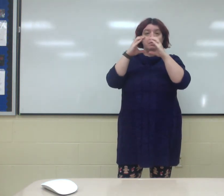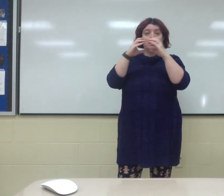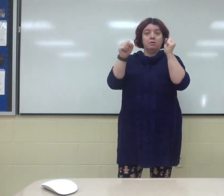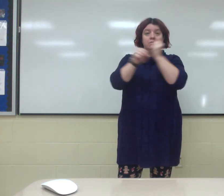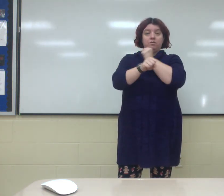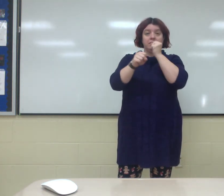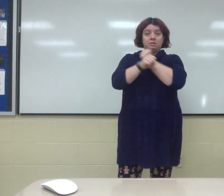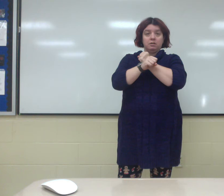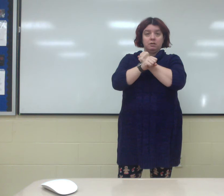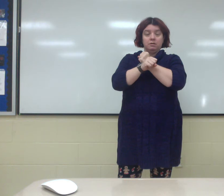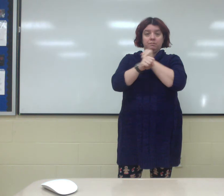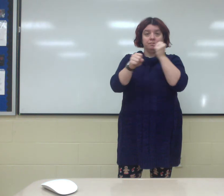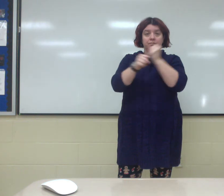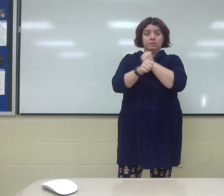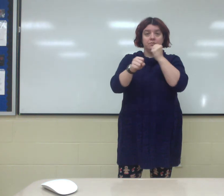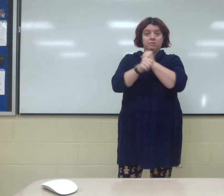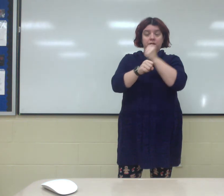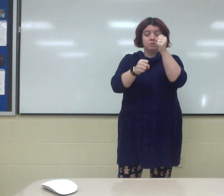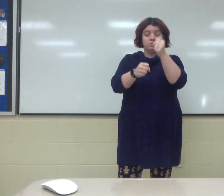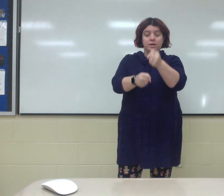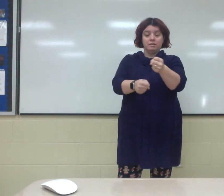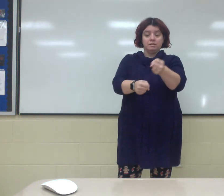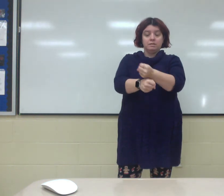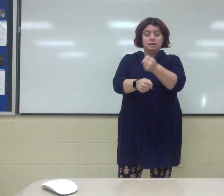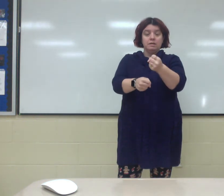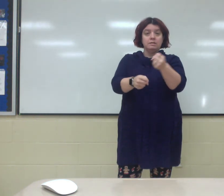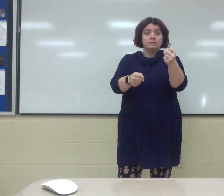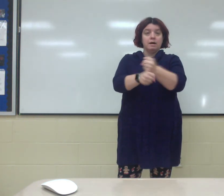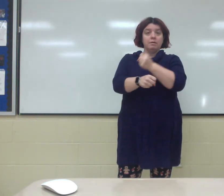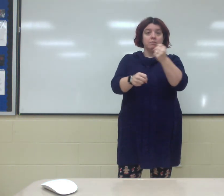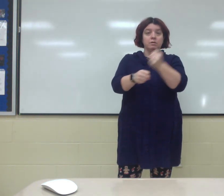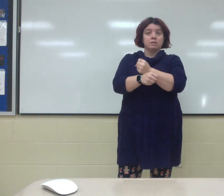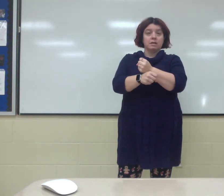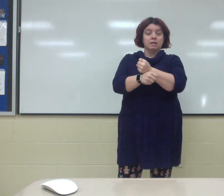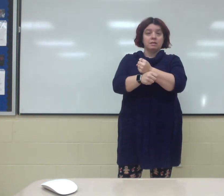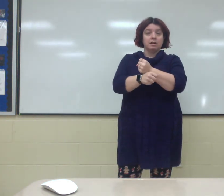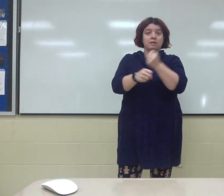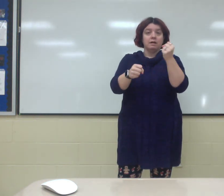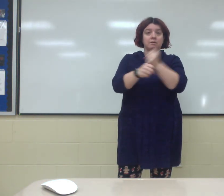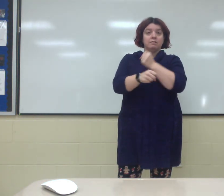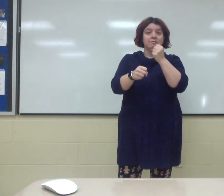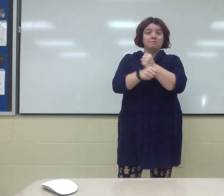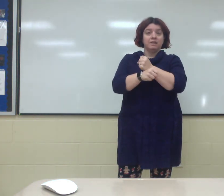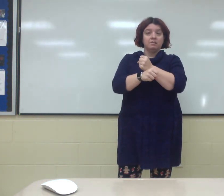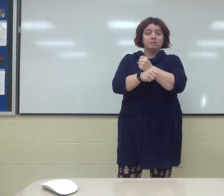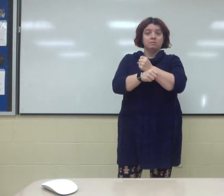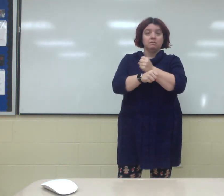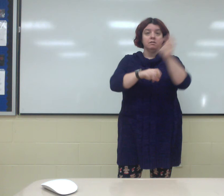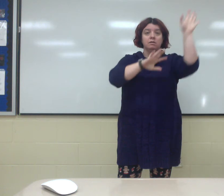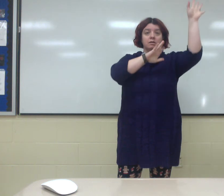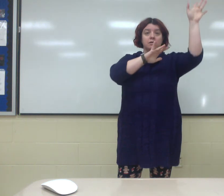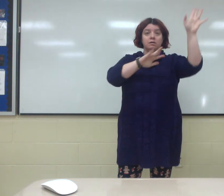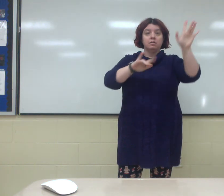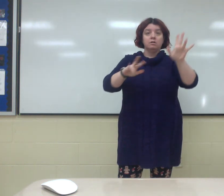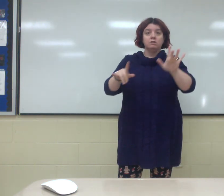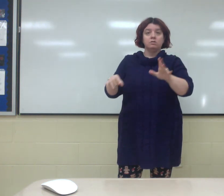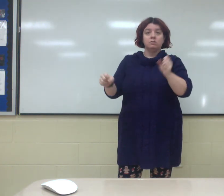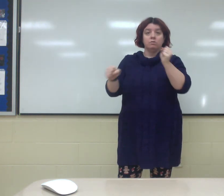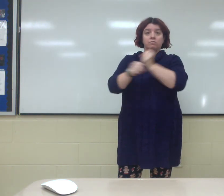Snowball fight. Fight. 2 S's. Dominant one's going to hit the non-dominant. Fight. Snow